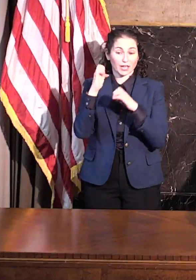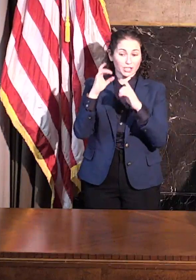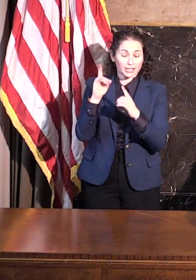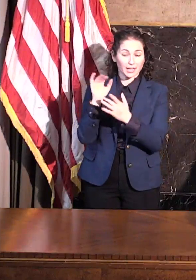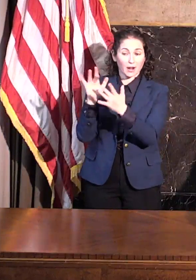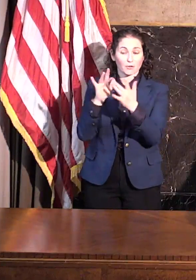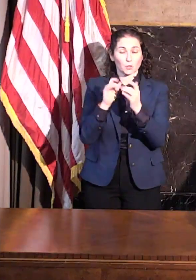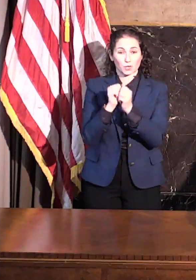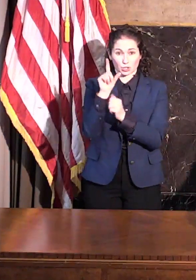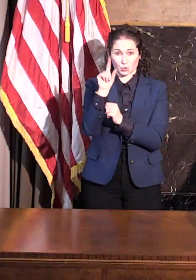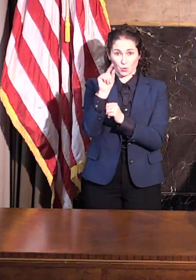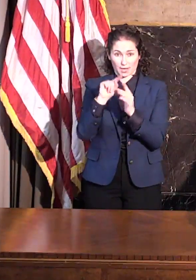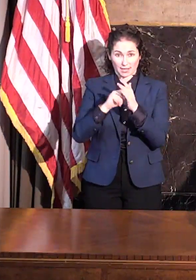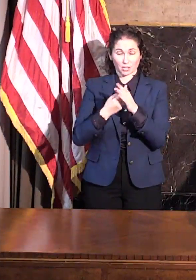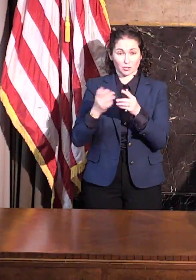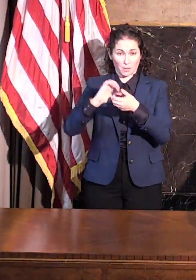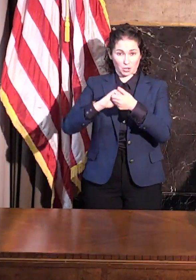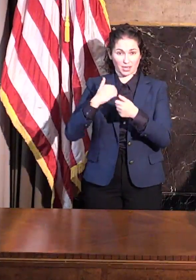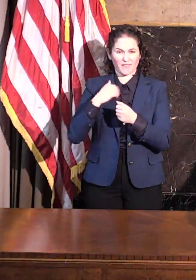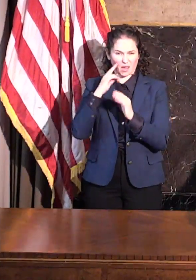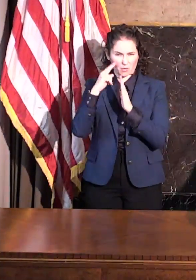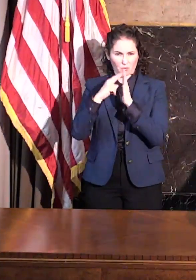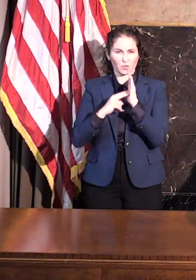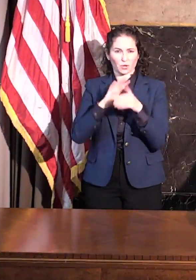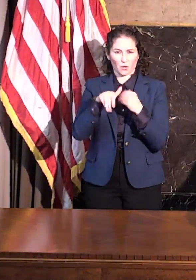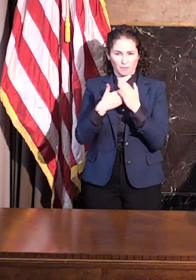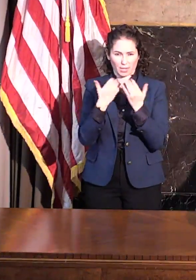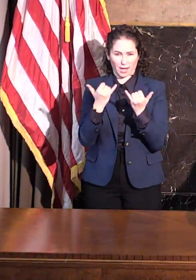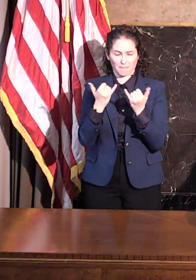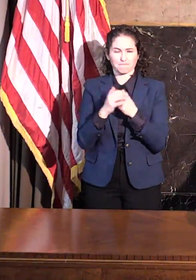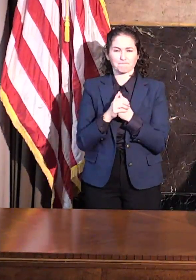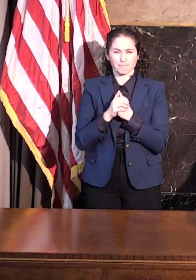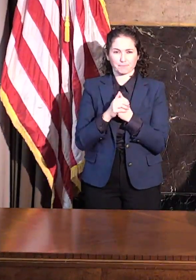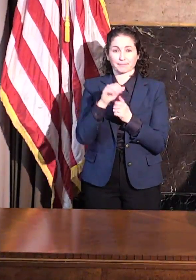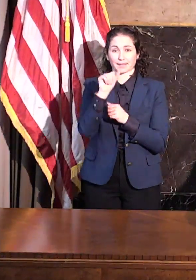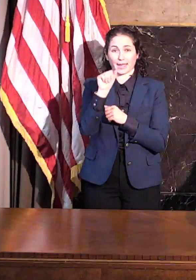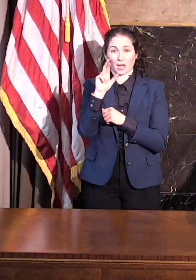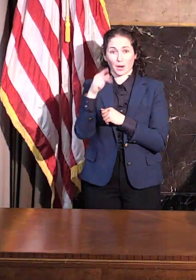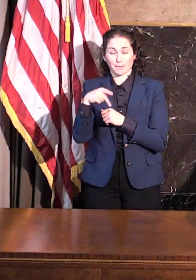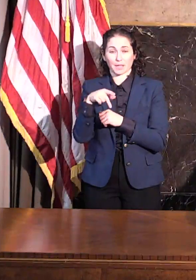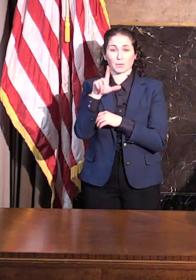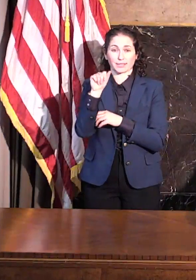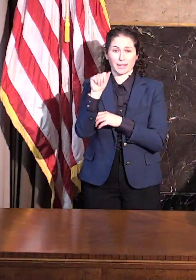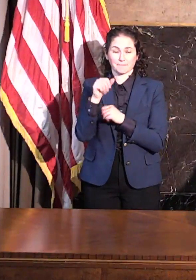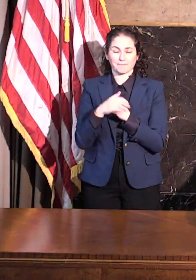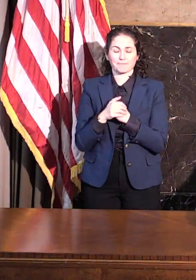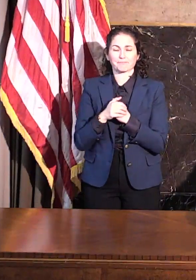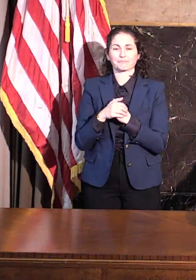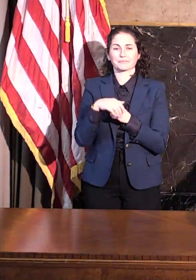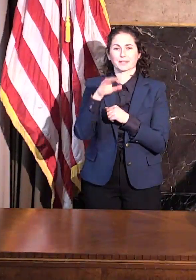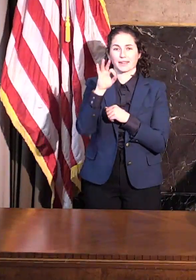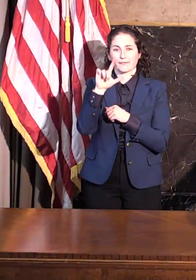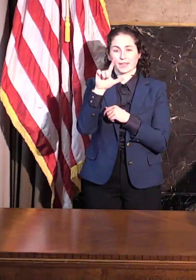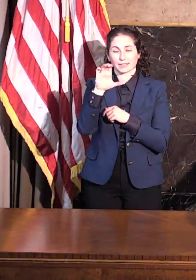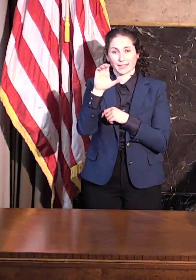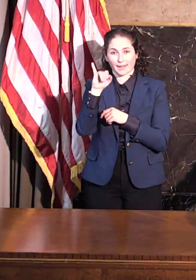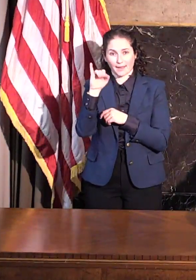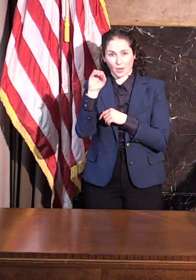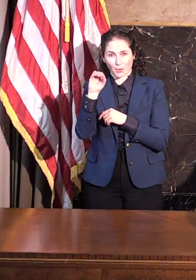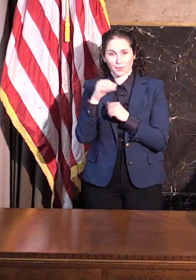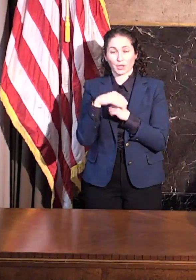comes to getting vaccinated. We are excited to kick off this effort, this grassroots model